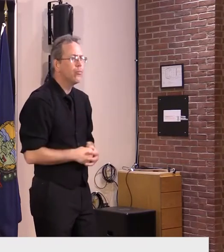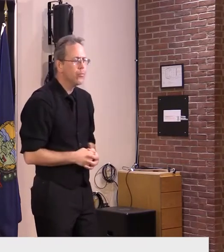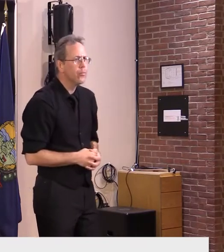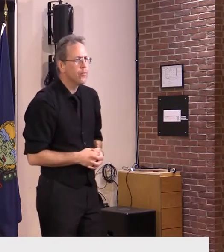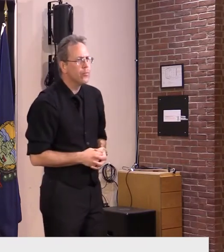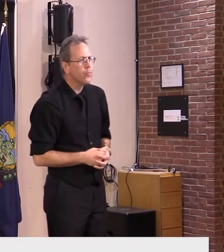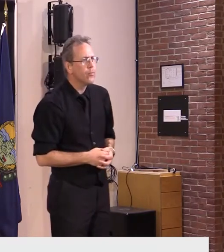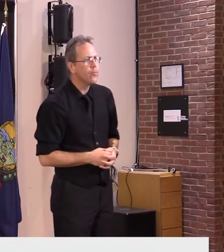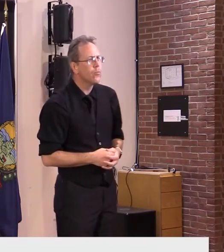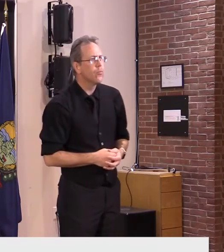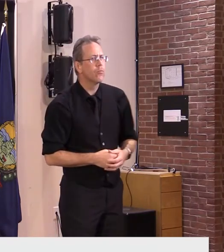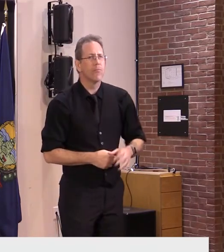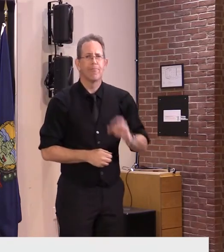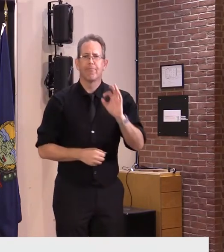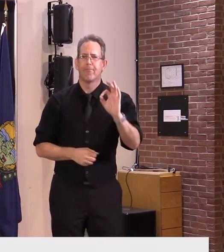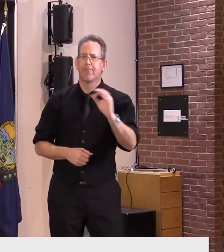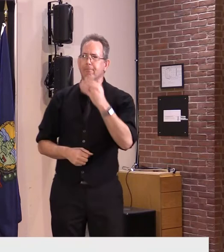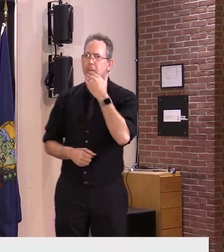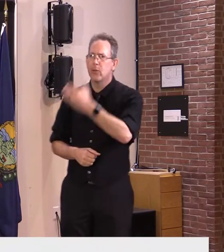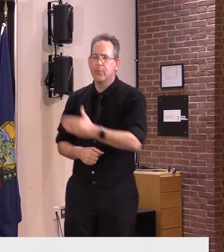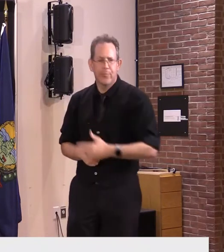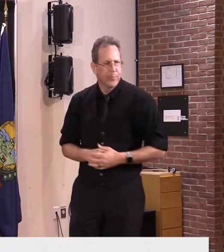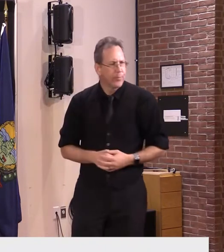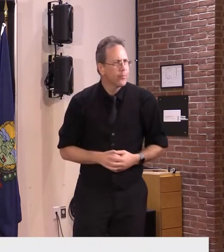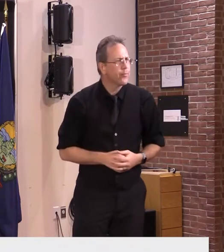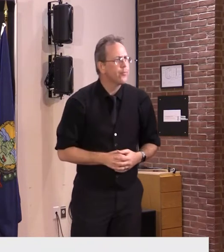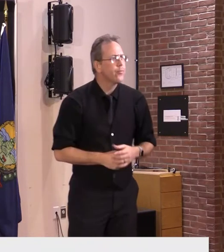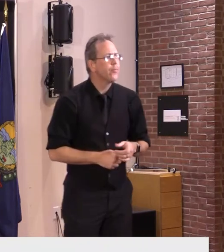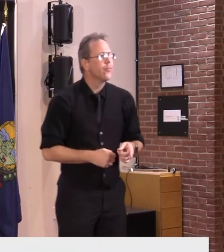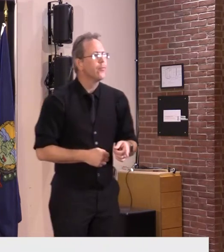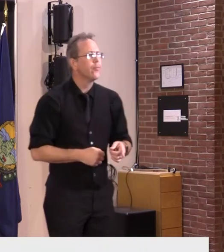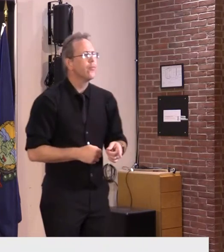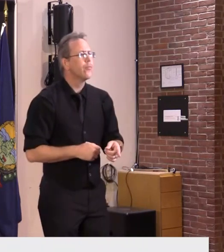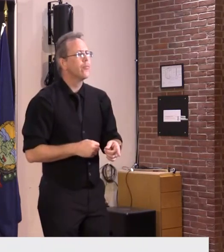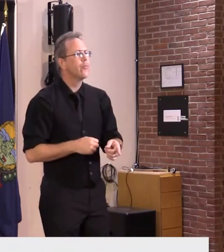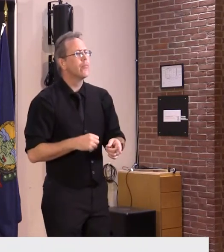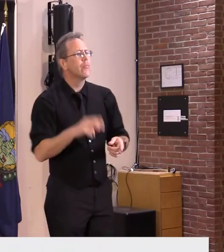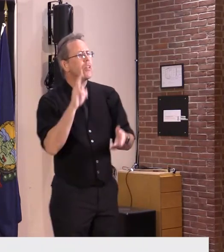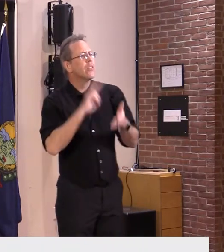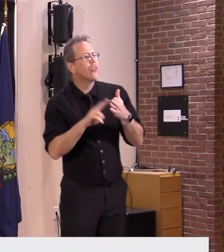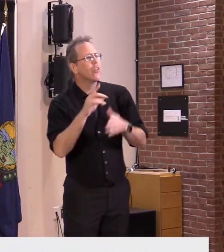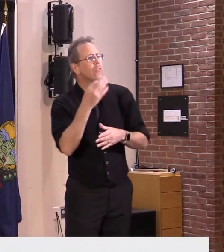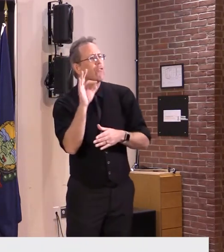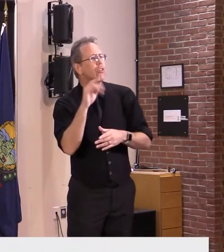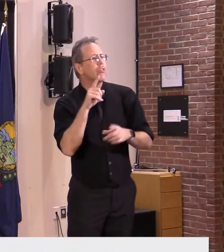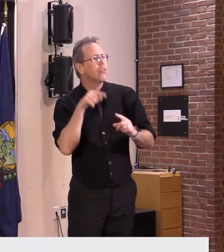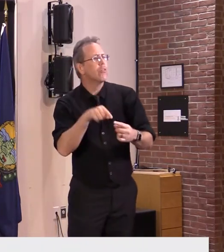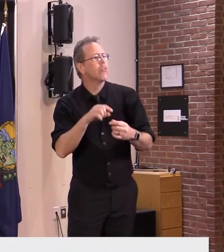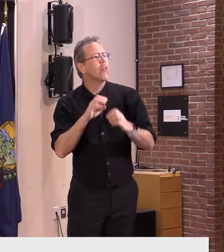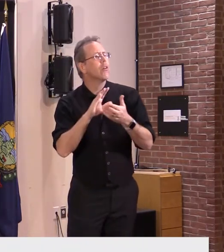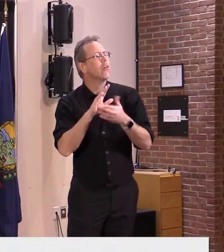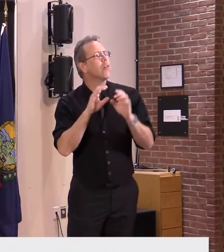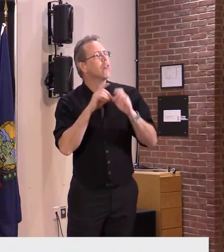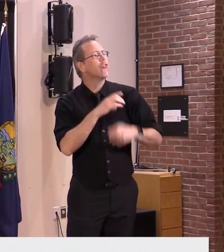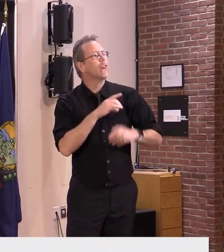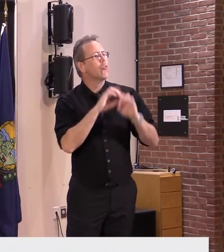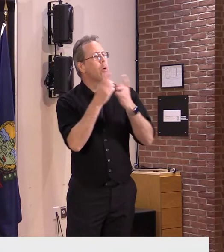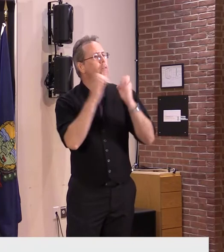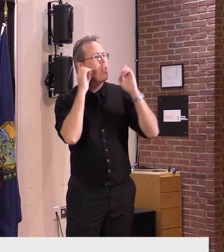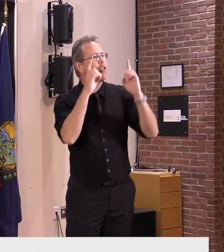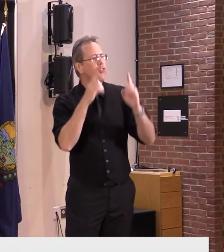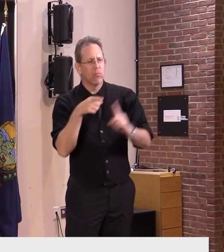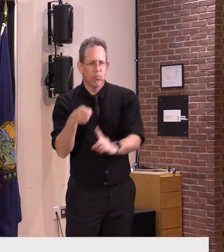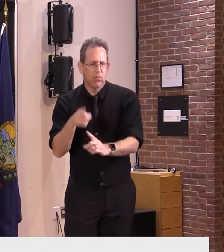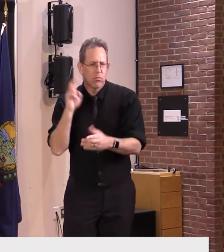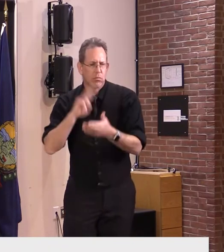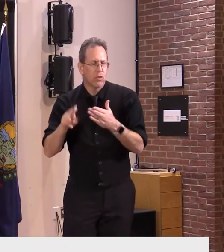Thank you very much. For Secretary French, sticking with kids, there's about a